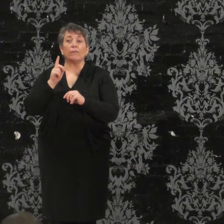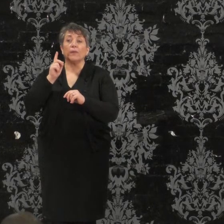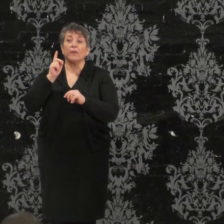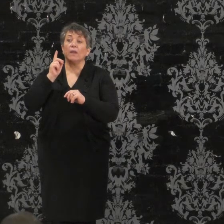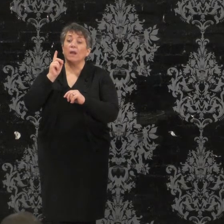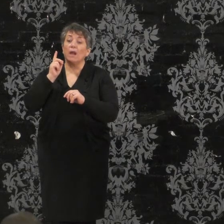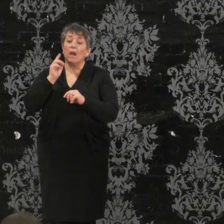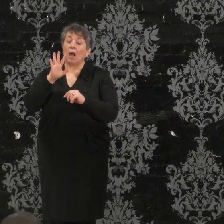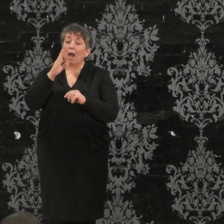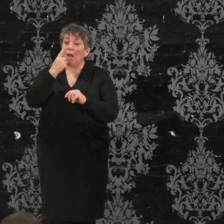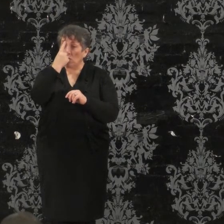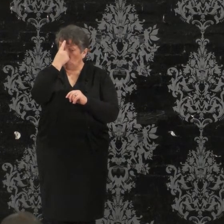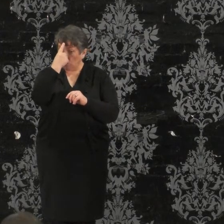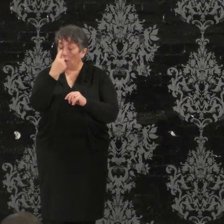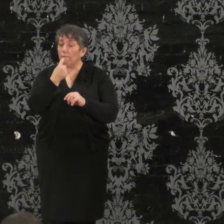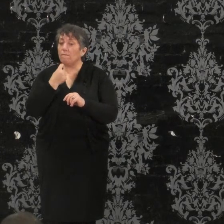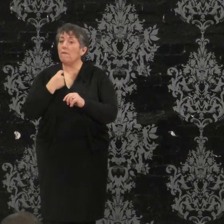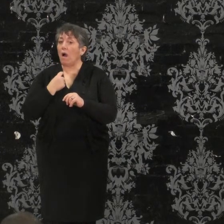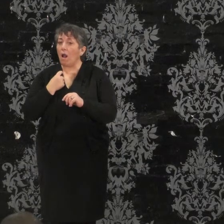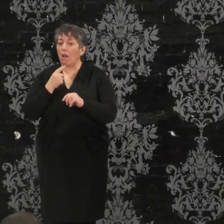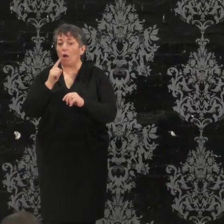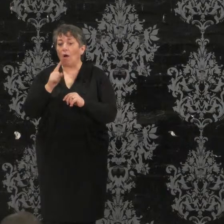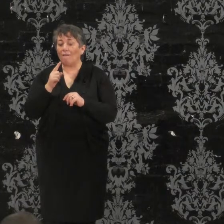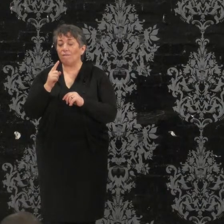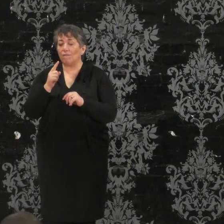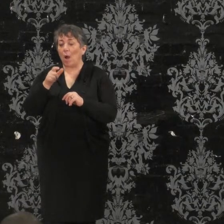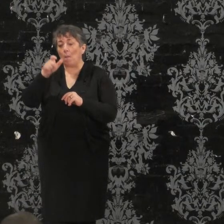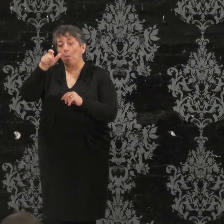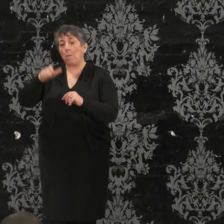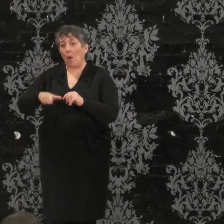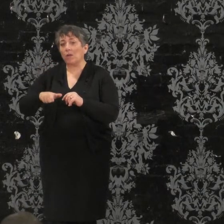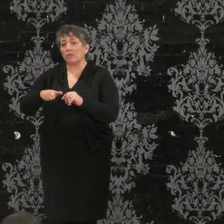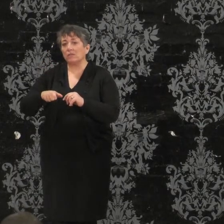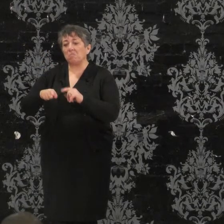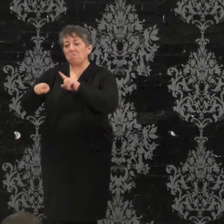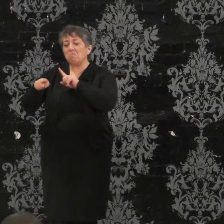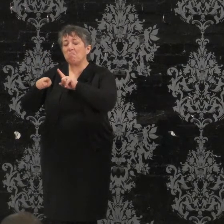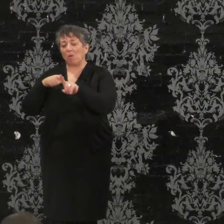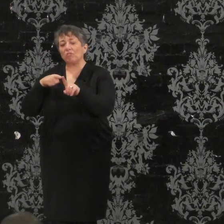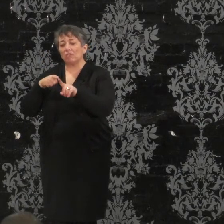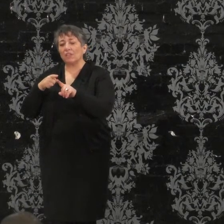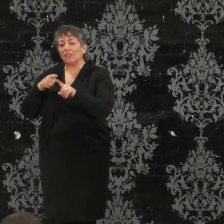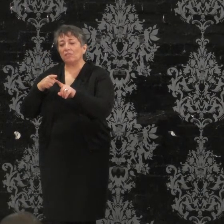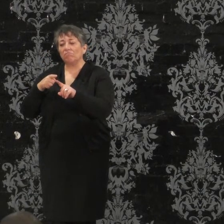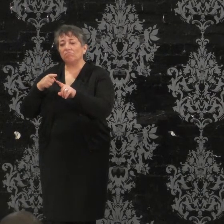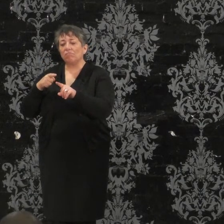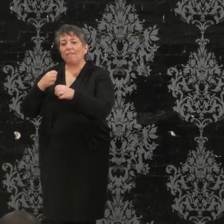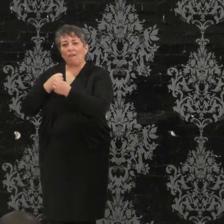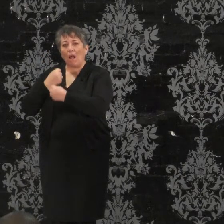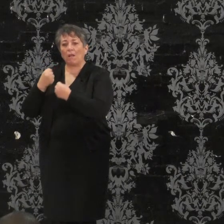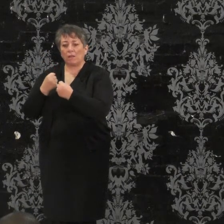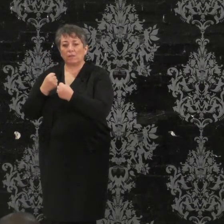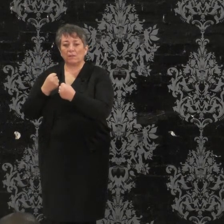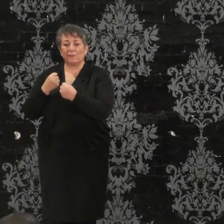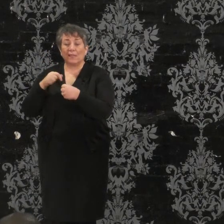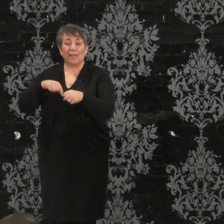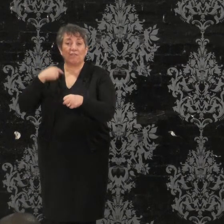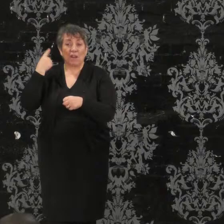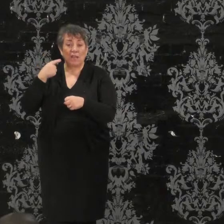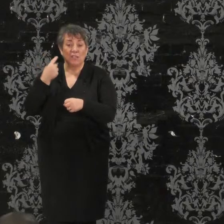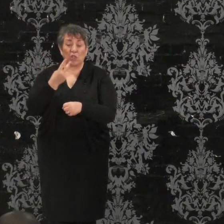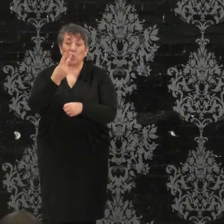profile of those involved in violence. Here in London, 22% of the